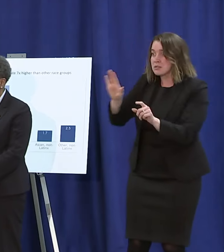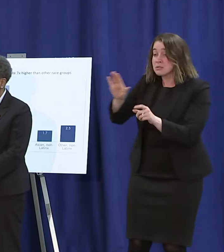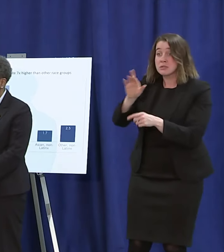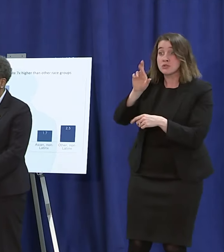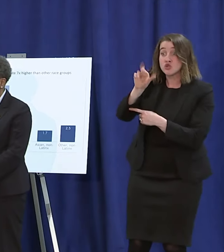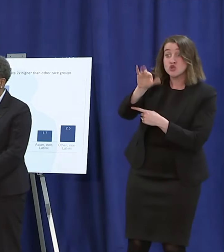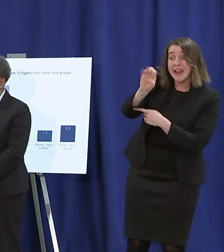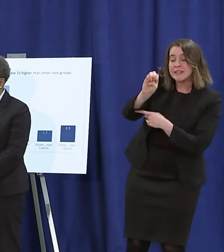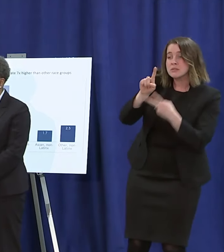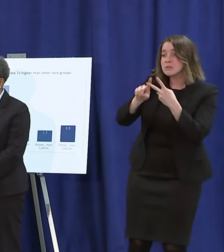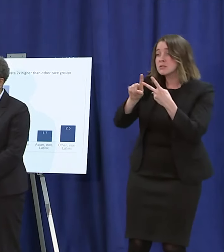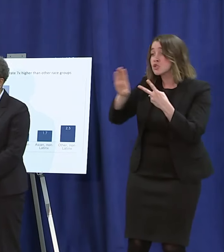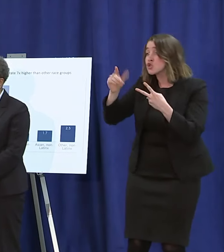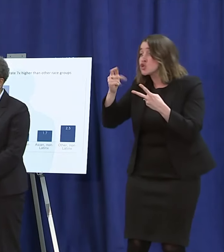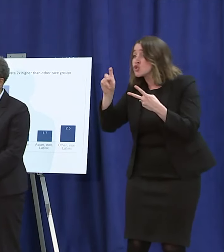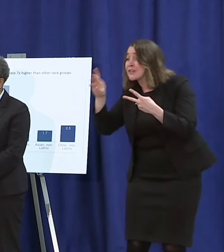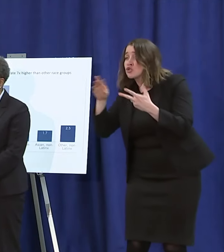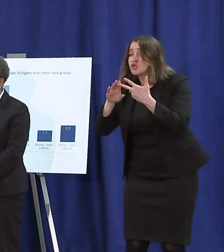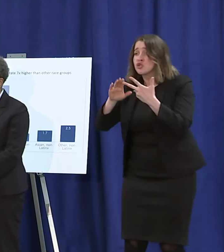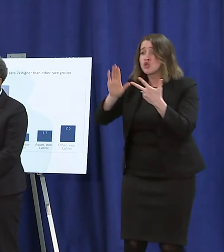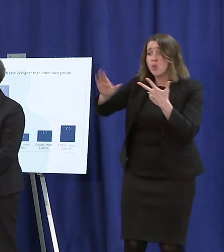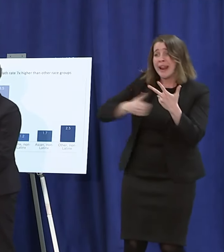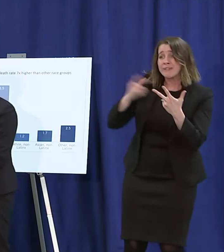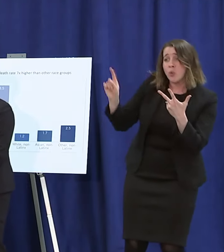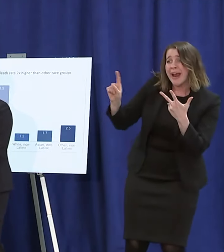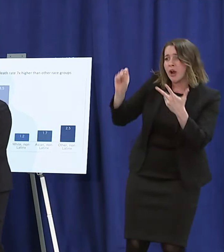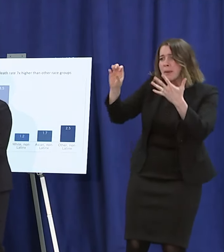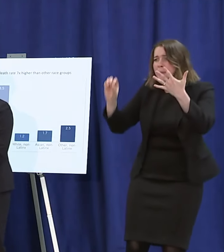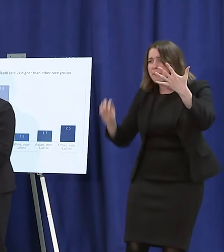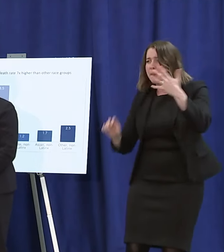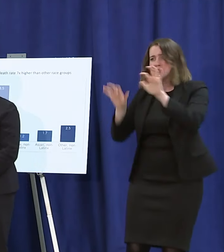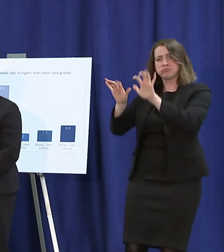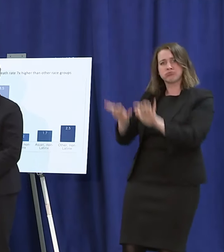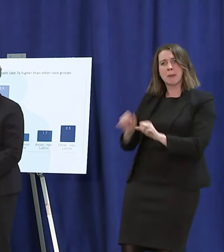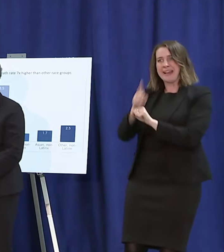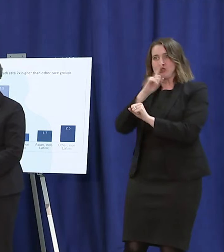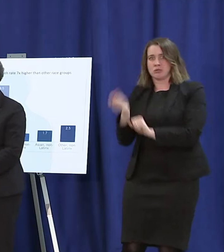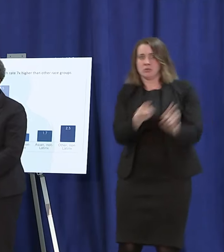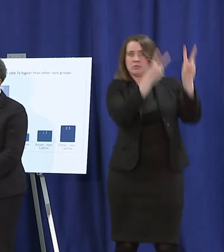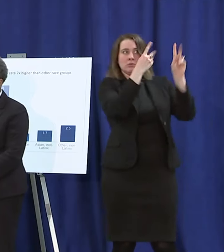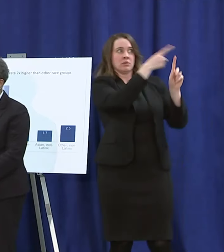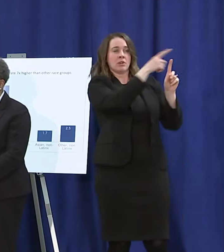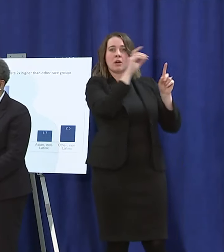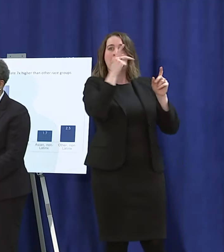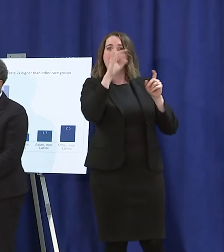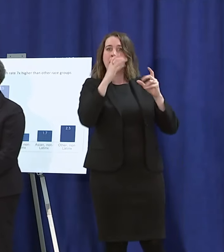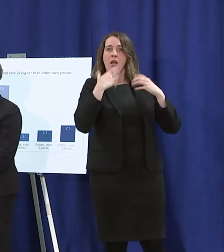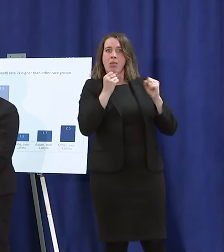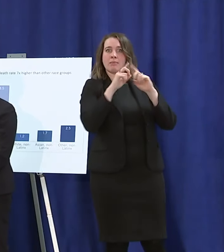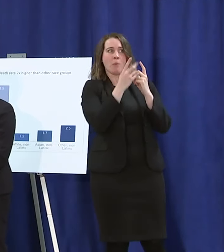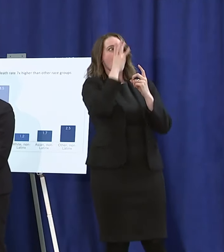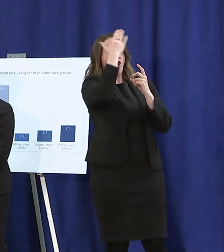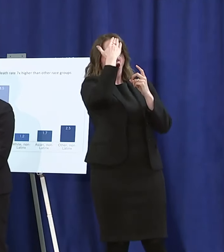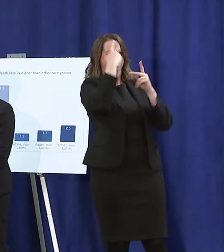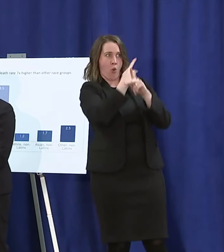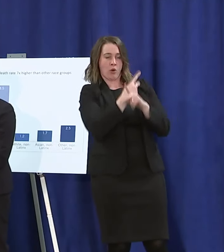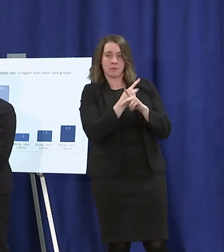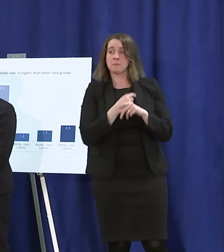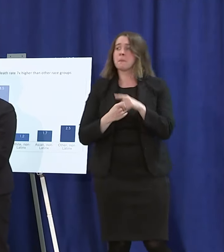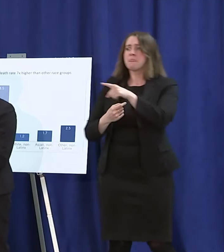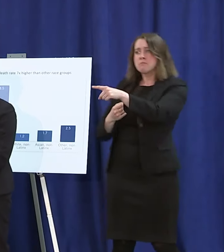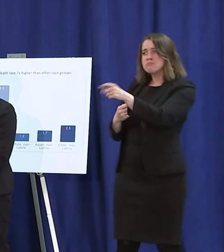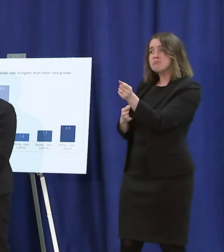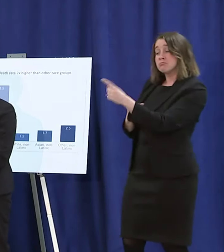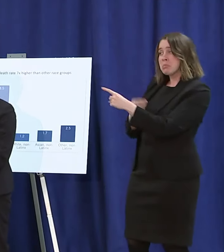able to get the data at the health department. What is just to that point, if they're going to be required, what is the enforcement and